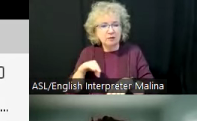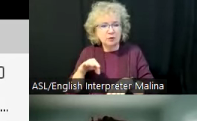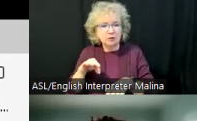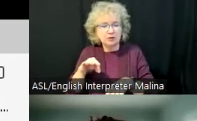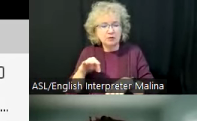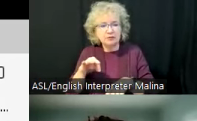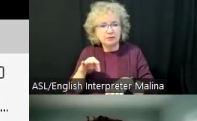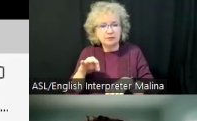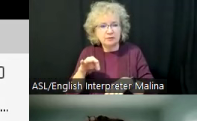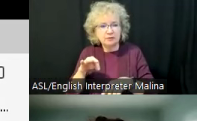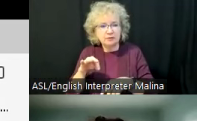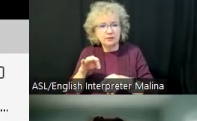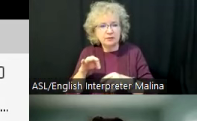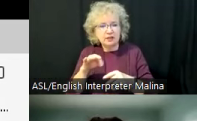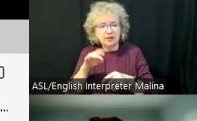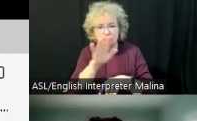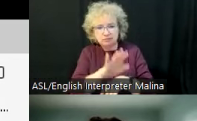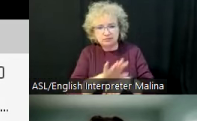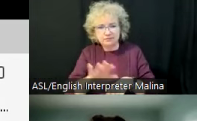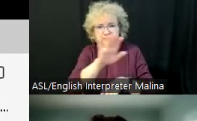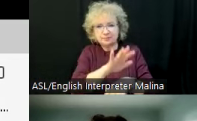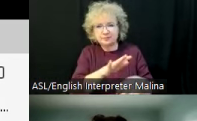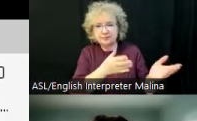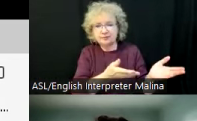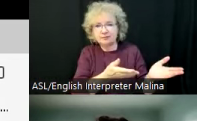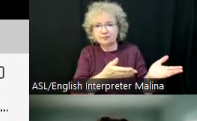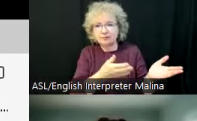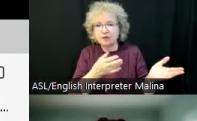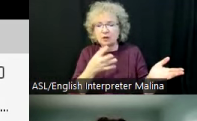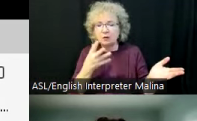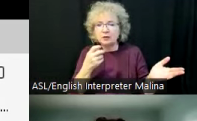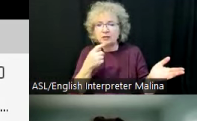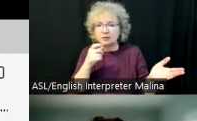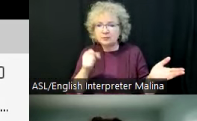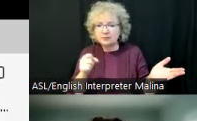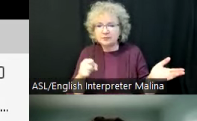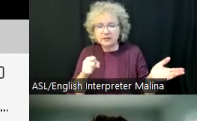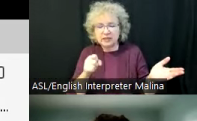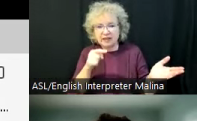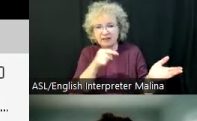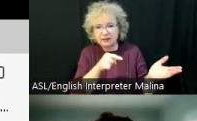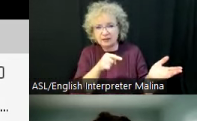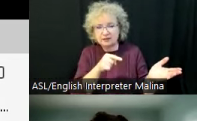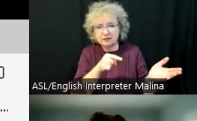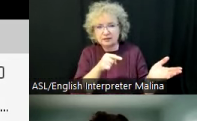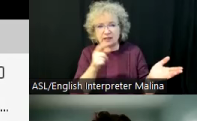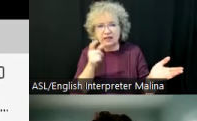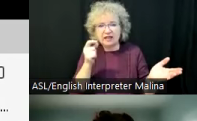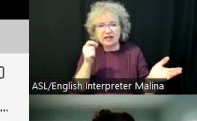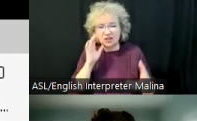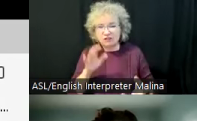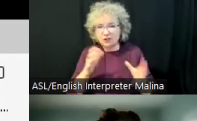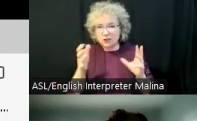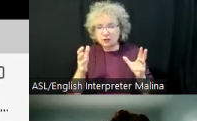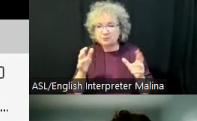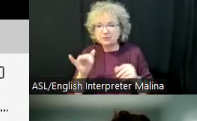And I think it's just I just want to acknowledge that this eligibility framework is pretty confusing. That's why we have